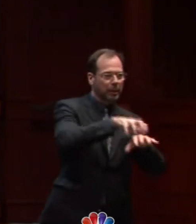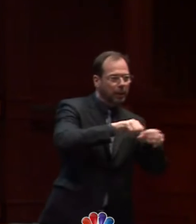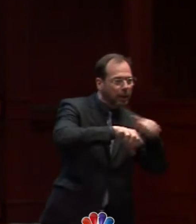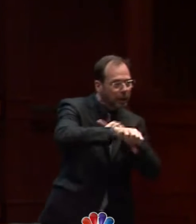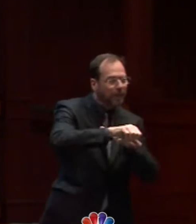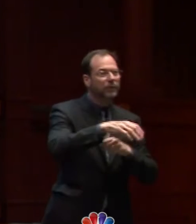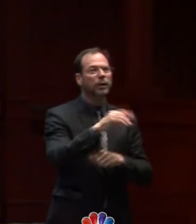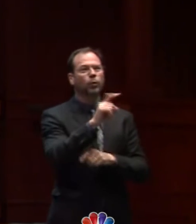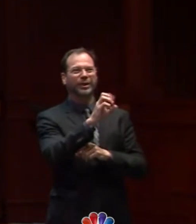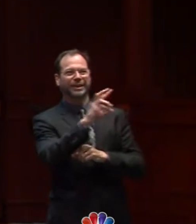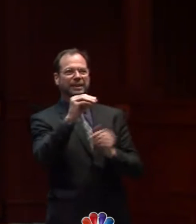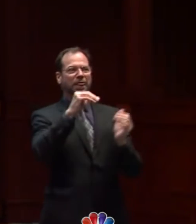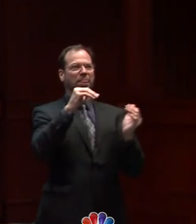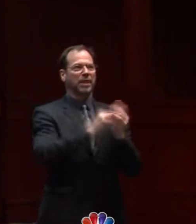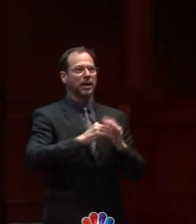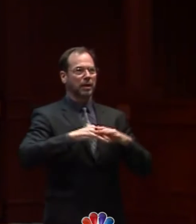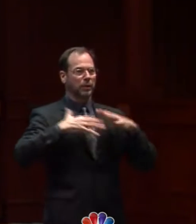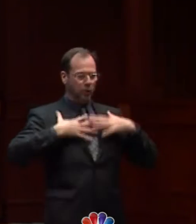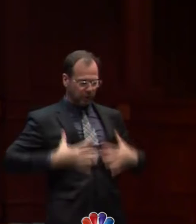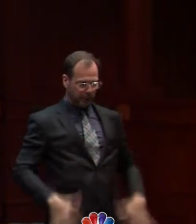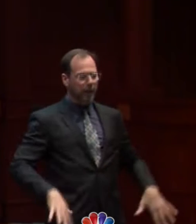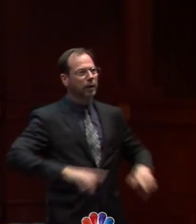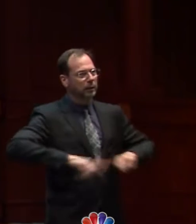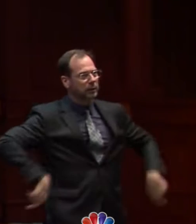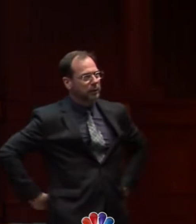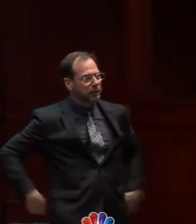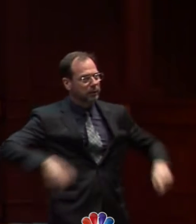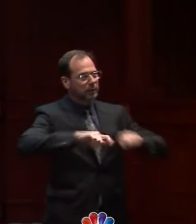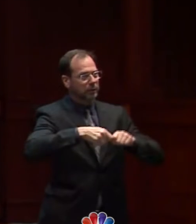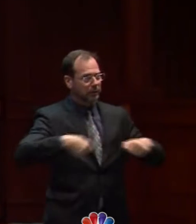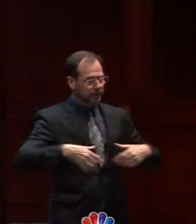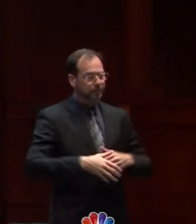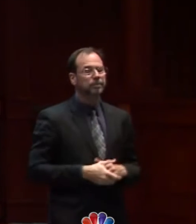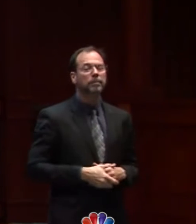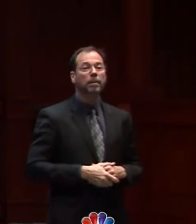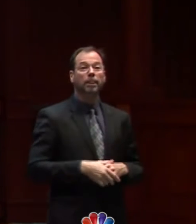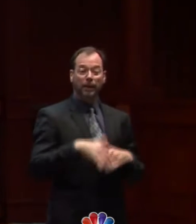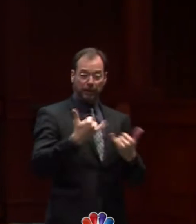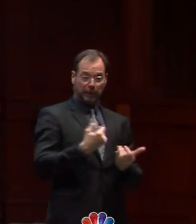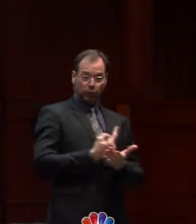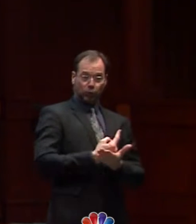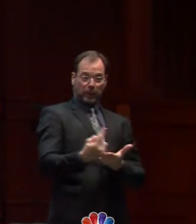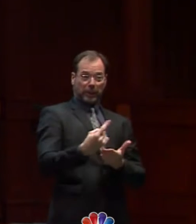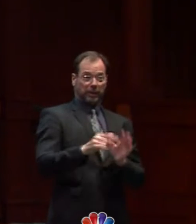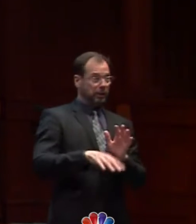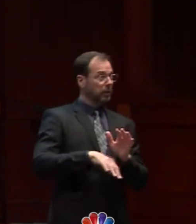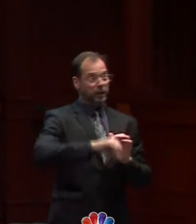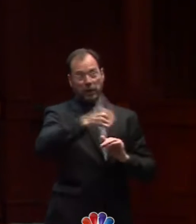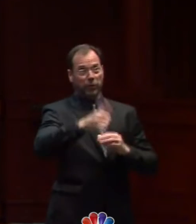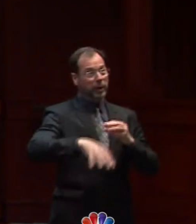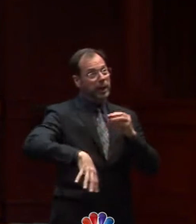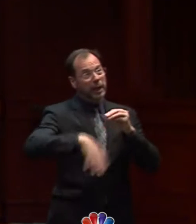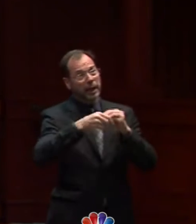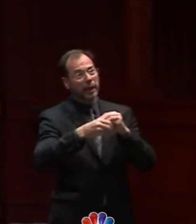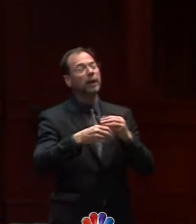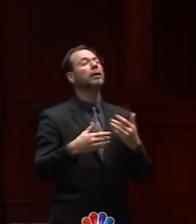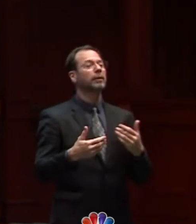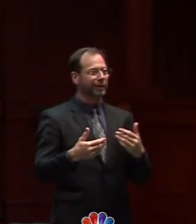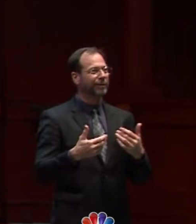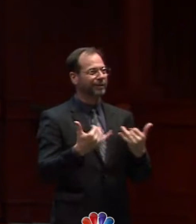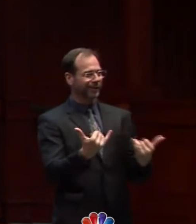than 160,000 gowns. Another thing that has developed this week is a new